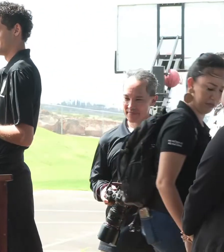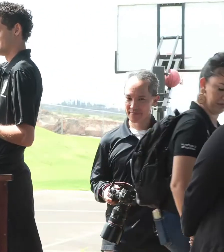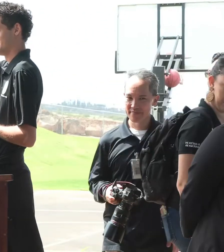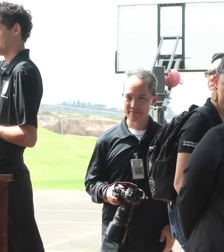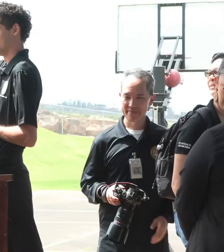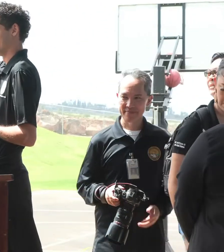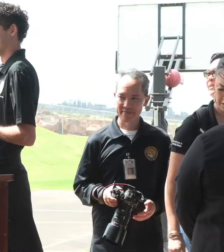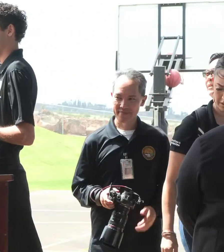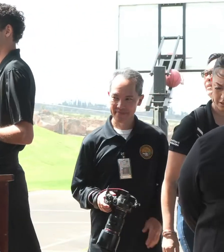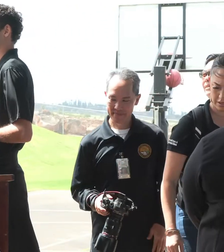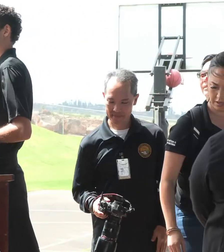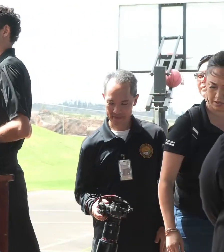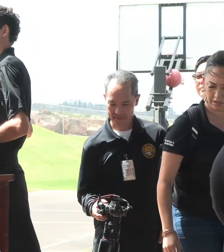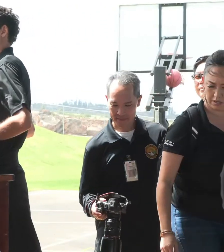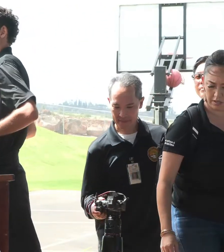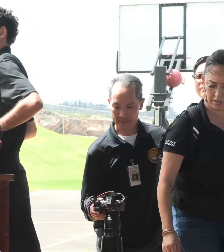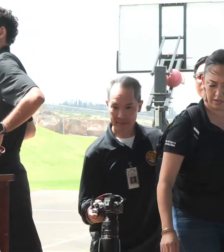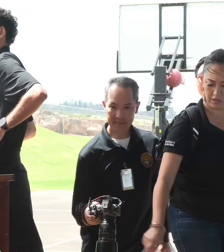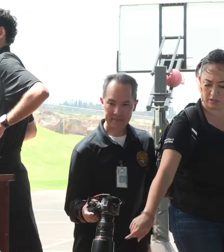Prima.